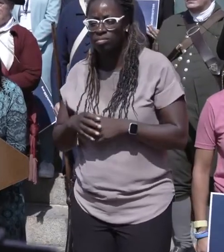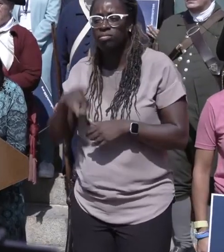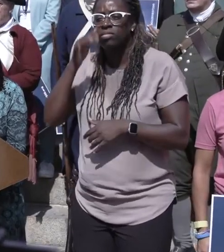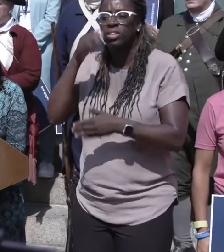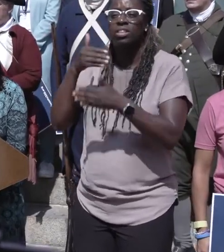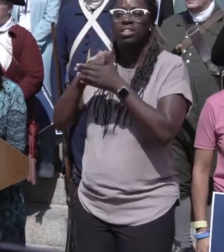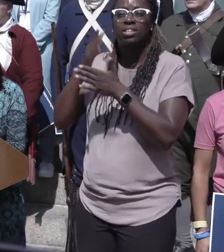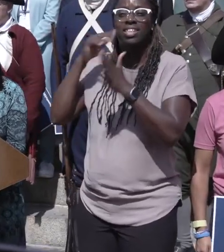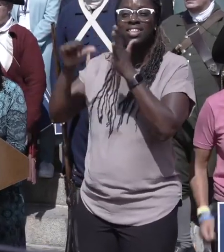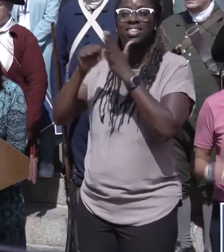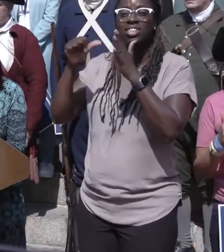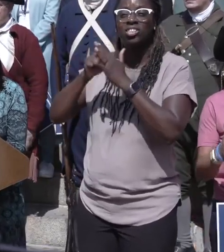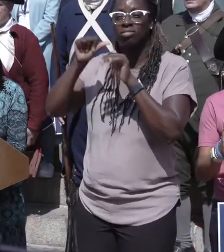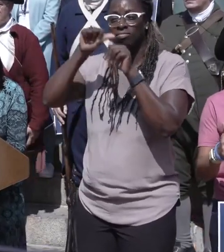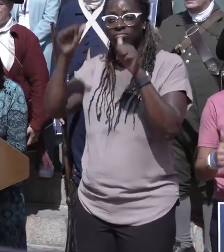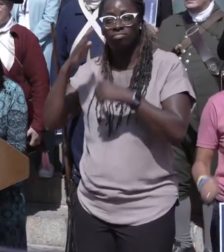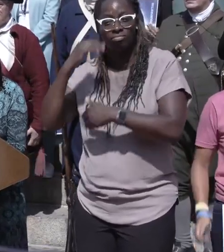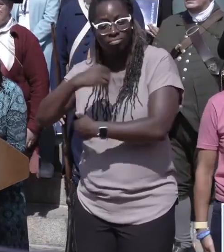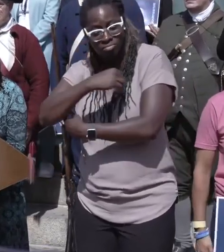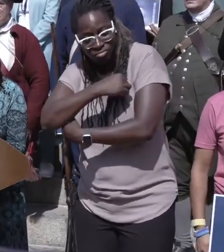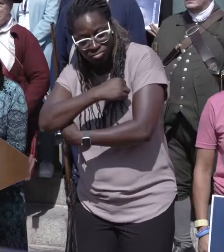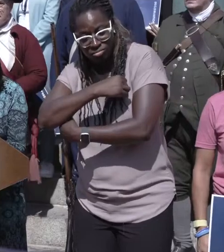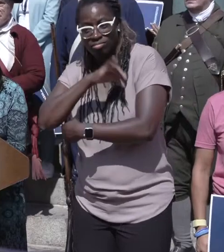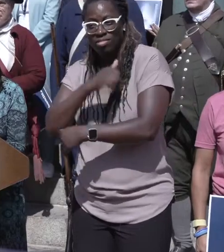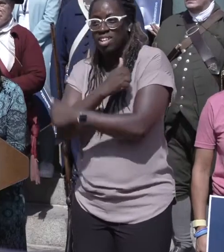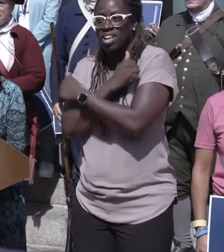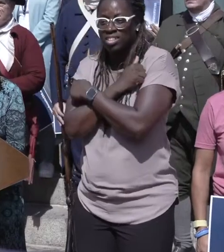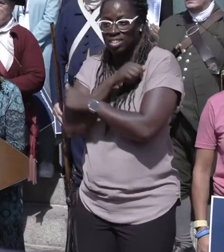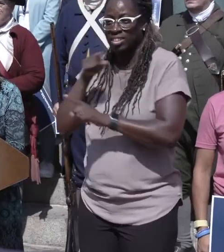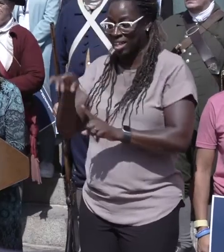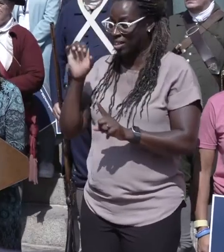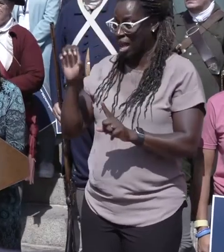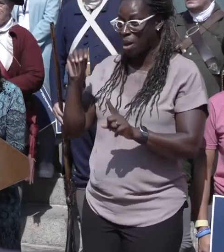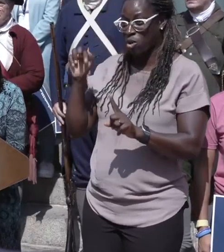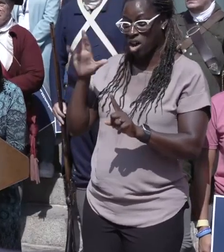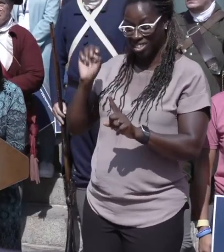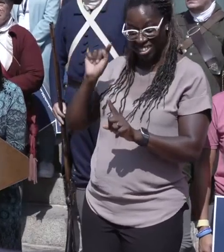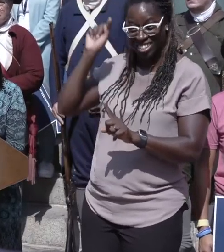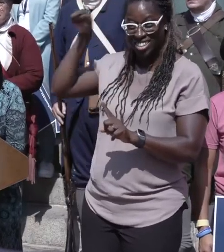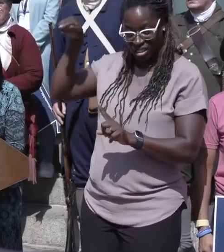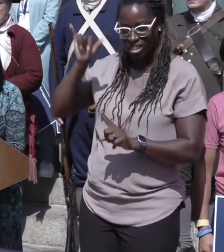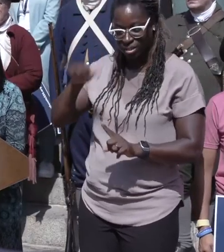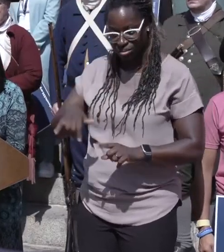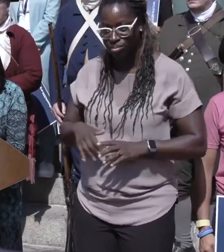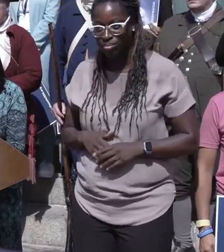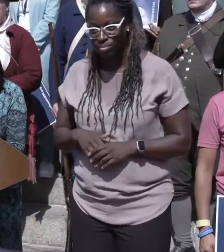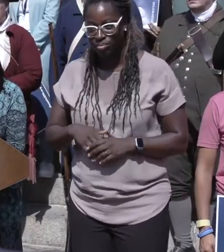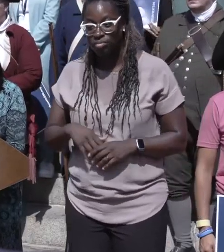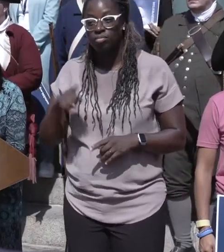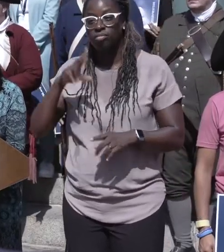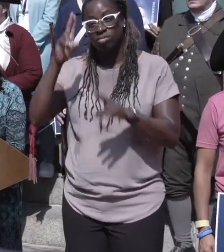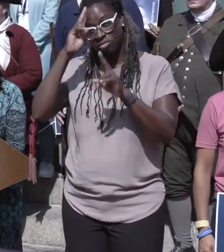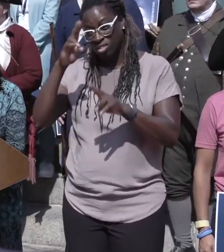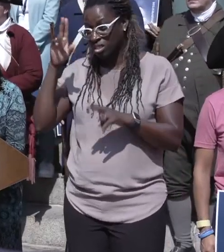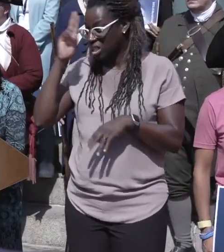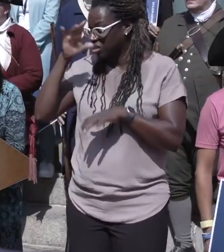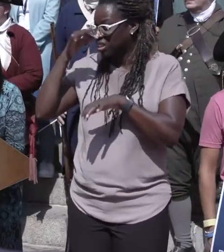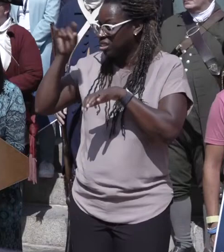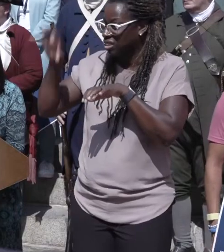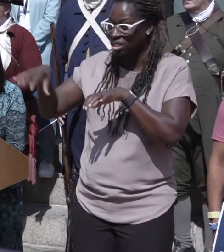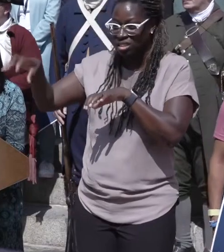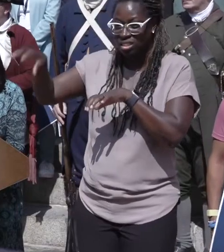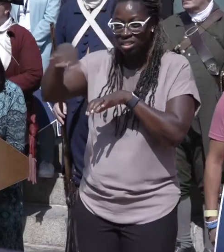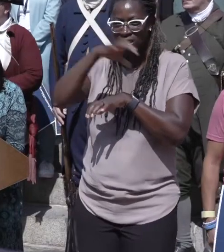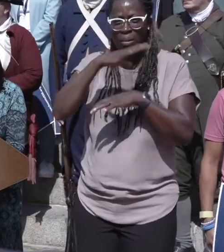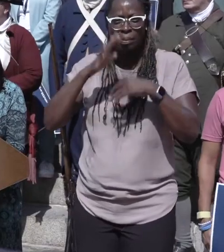you can make the future happen today. Our labs and hospitals invented COVID vaccines. They're hard at work on the next big advances in